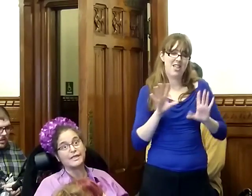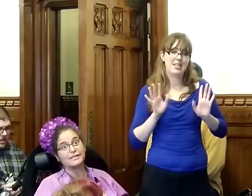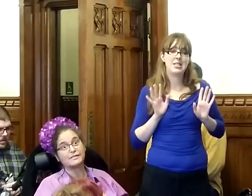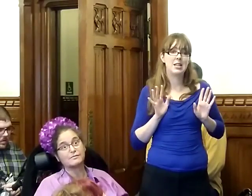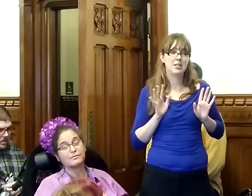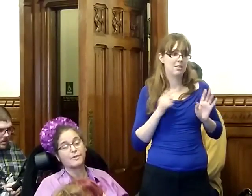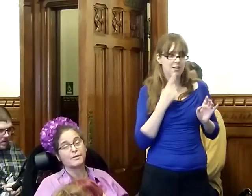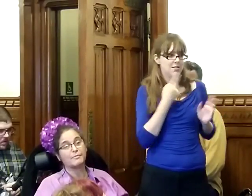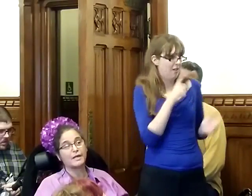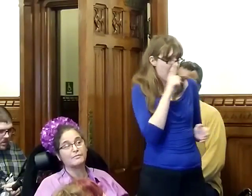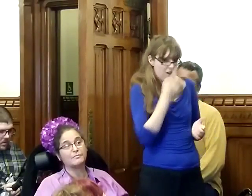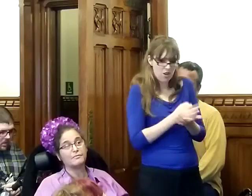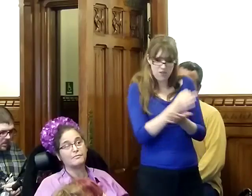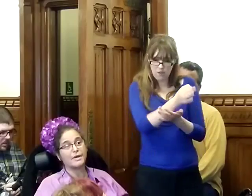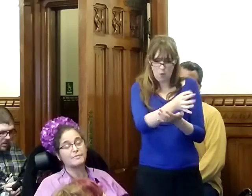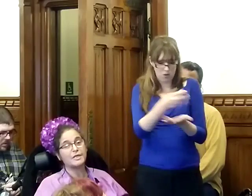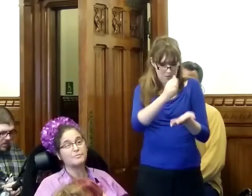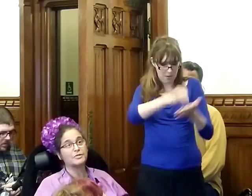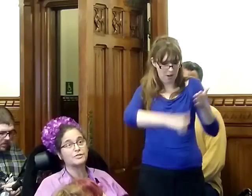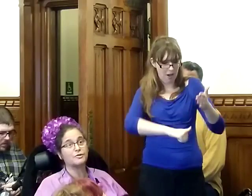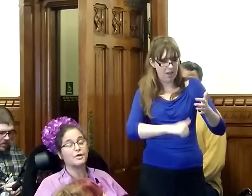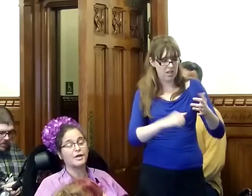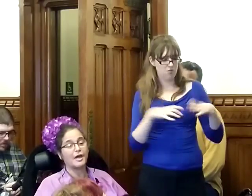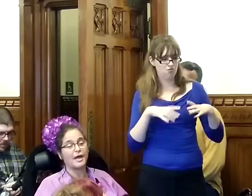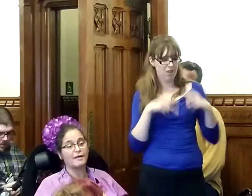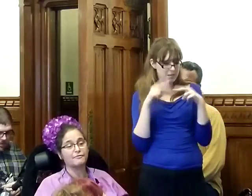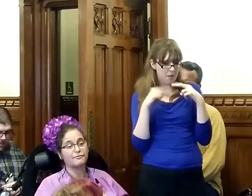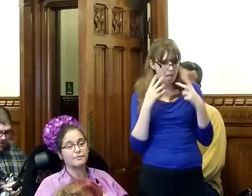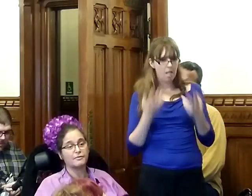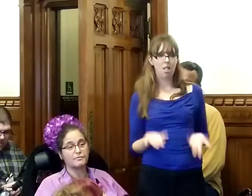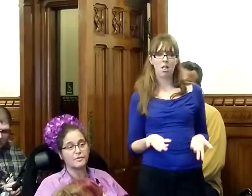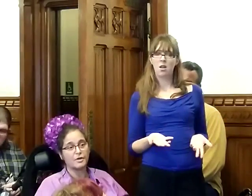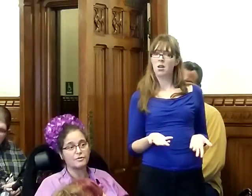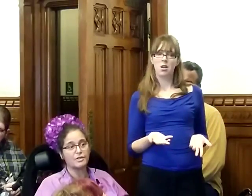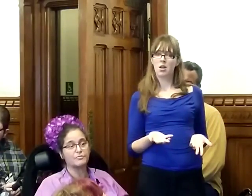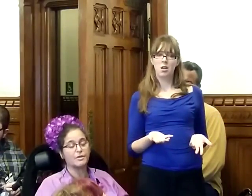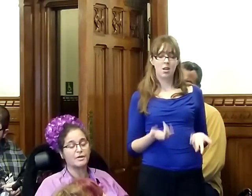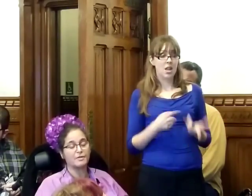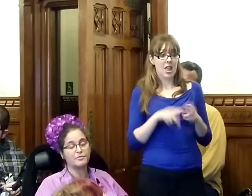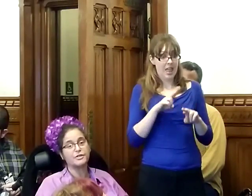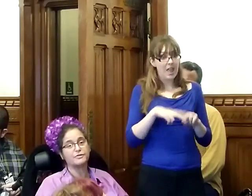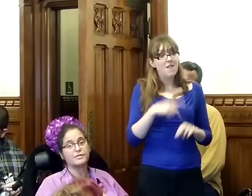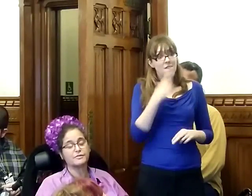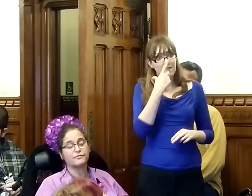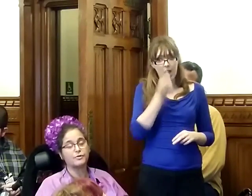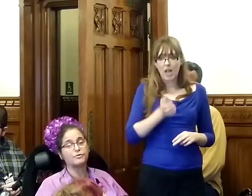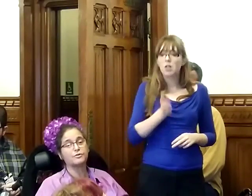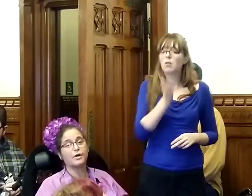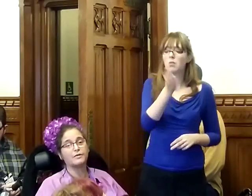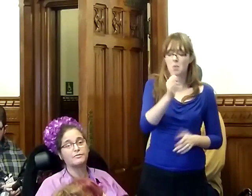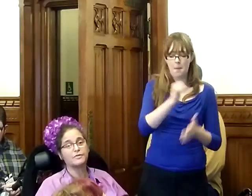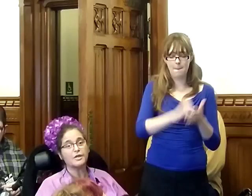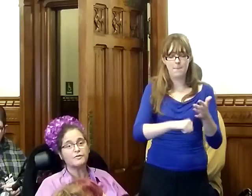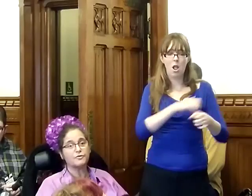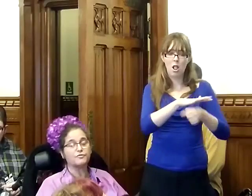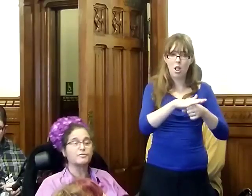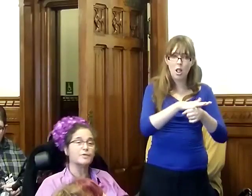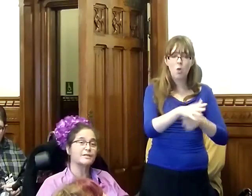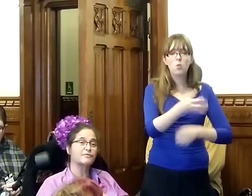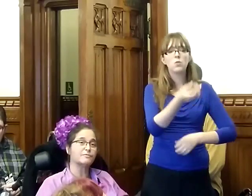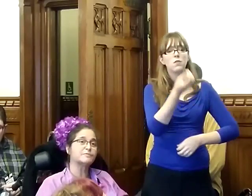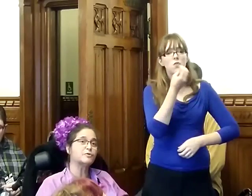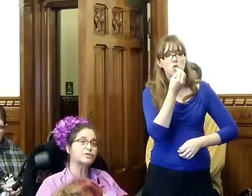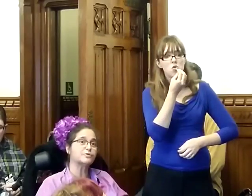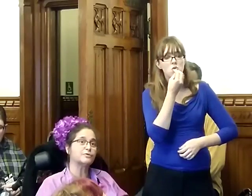even afford these by being able to have locally produced food and